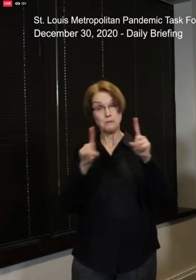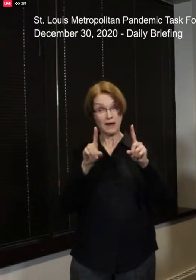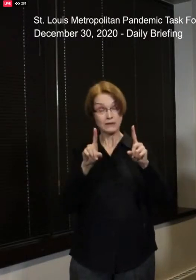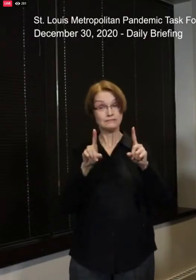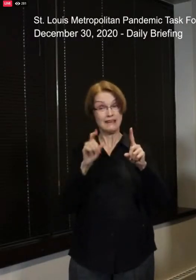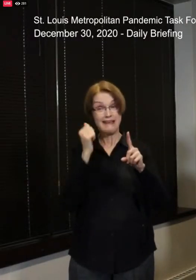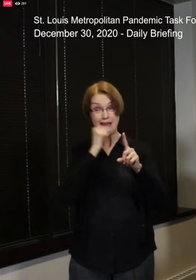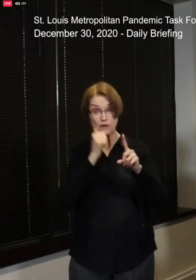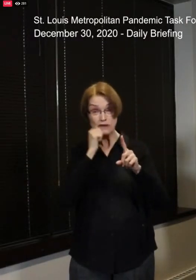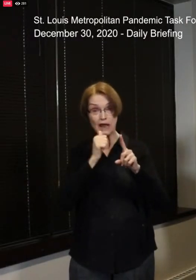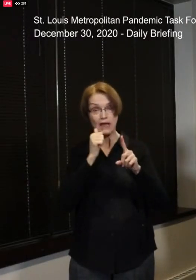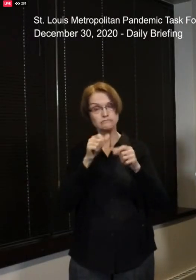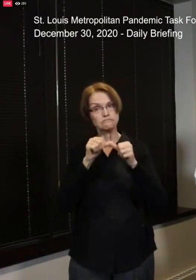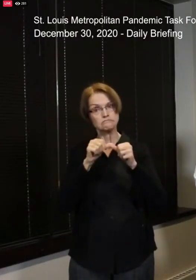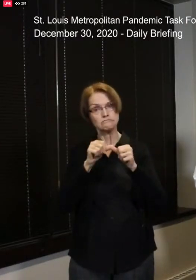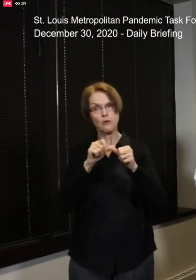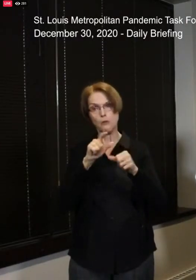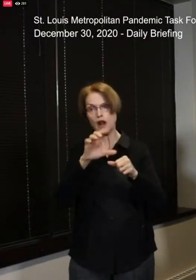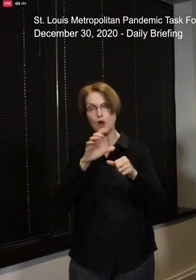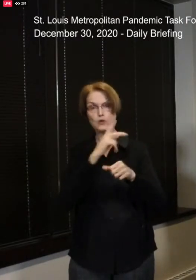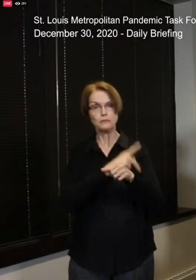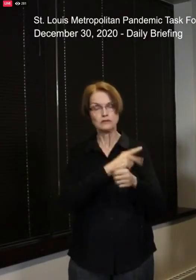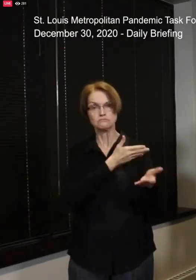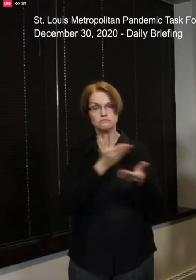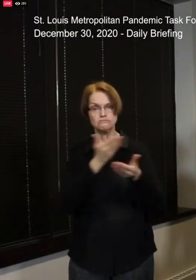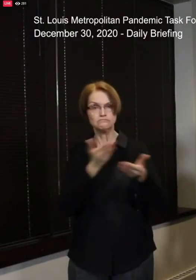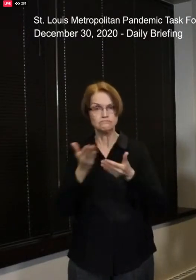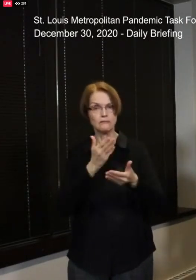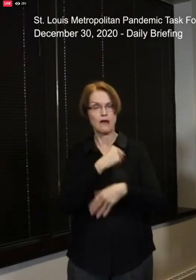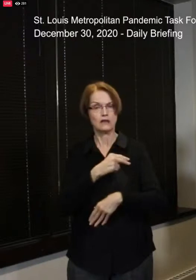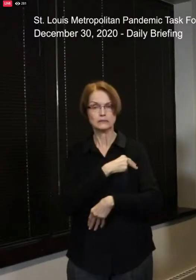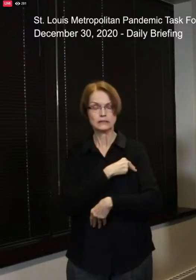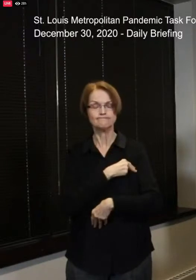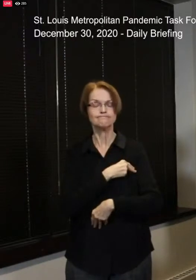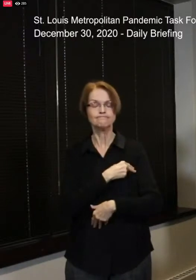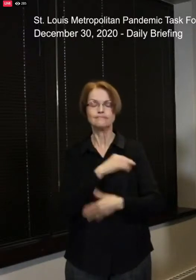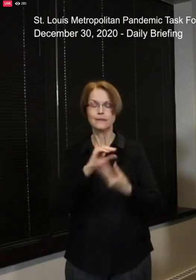day to our hospitals is just way too high.